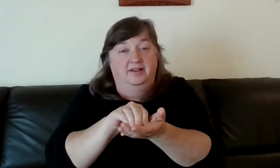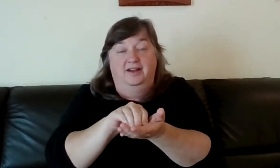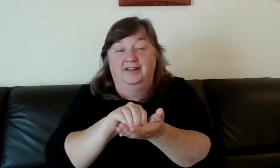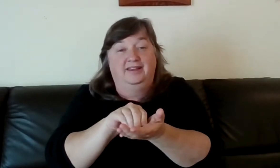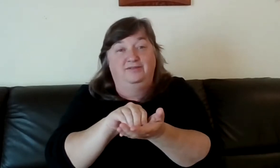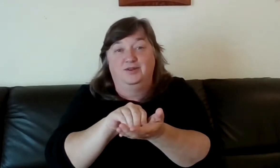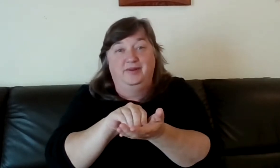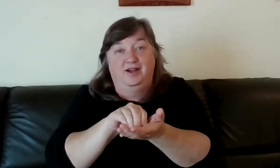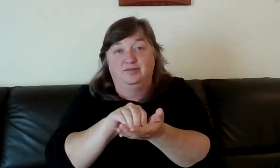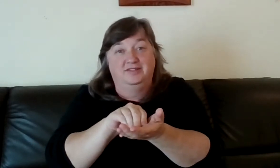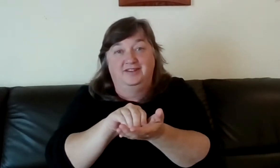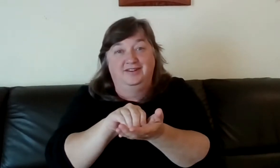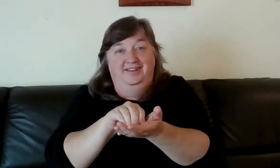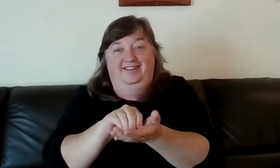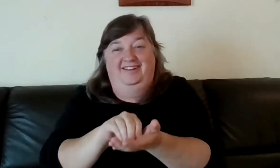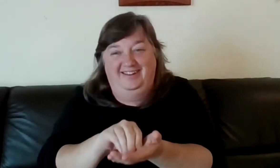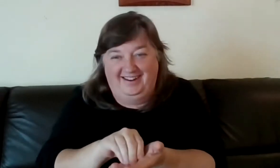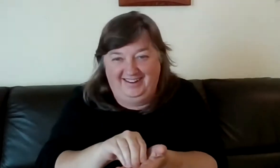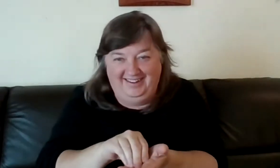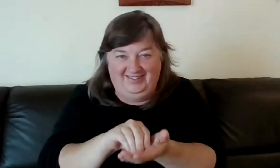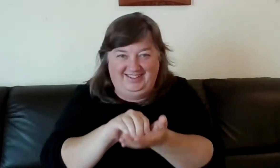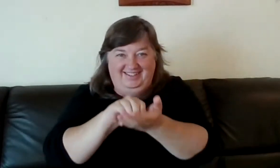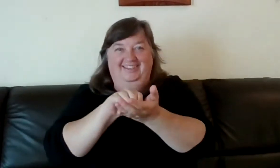I'm going to give you so many options here, you're not going to know what to do.